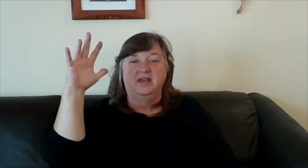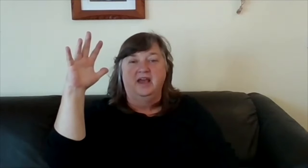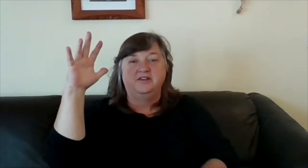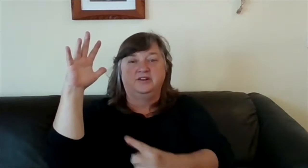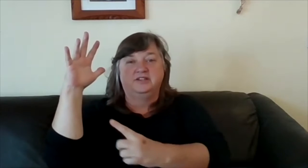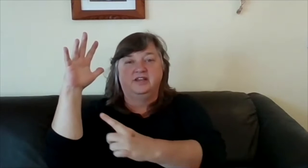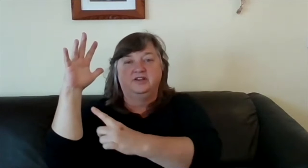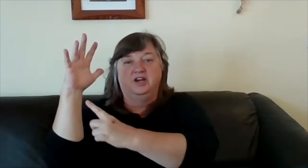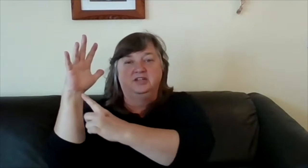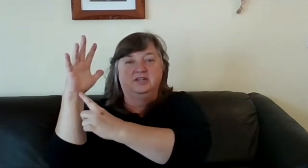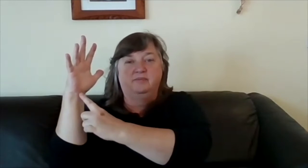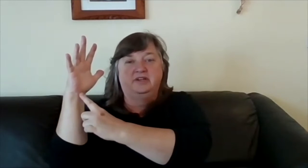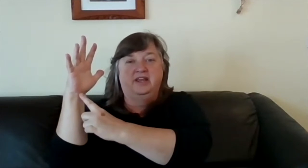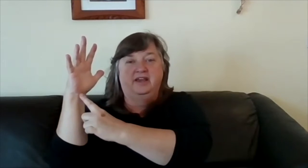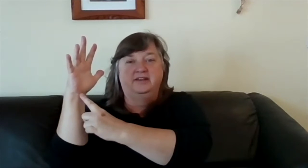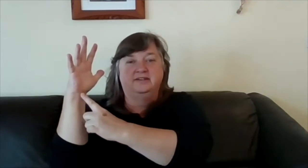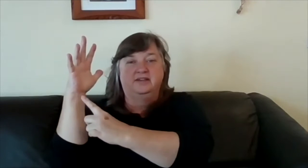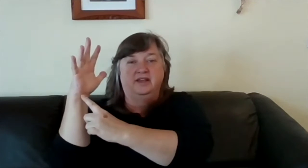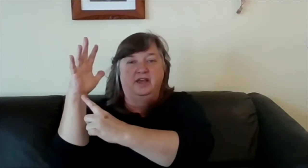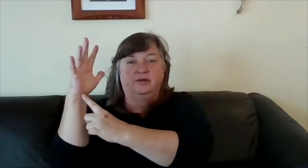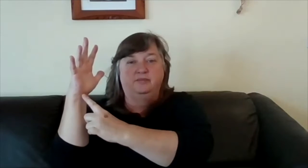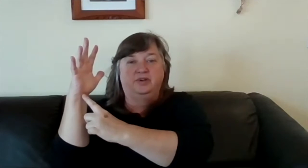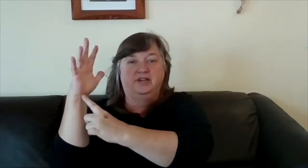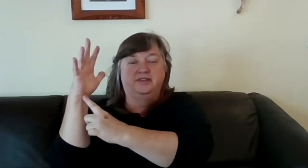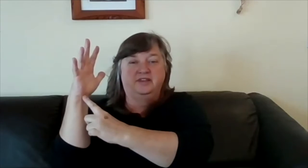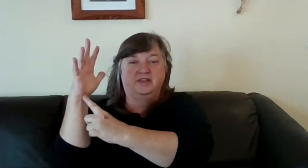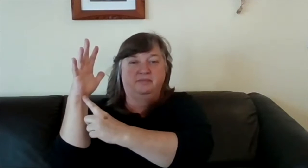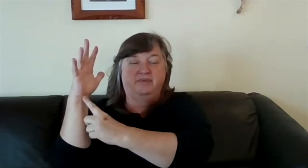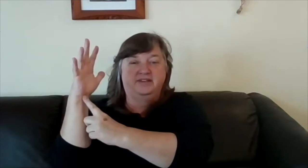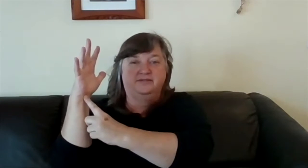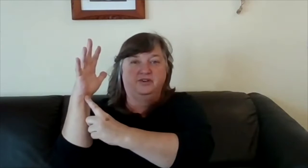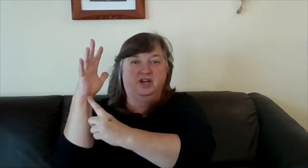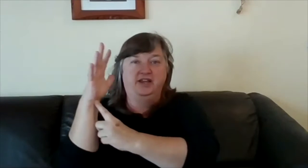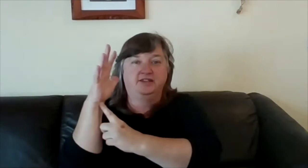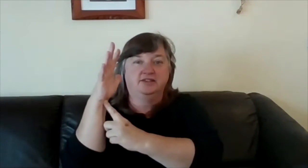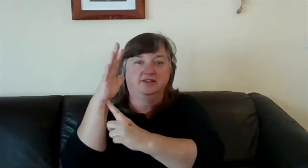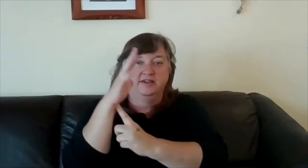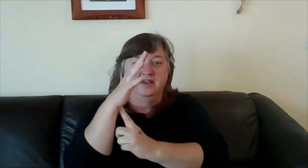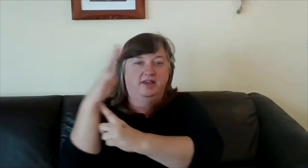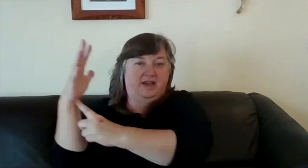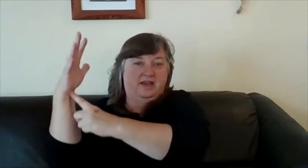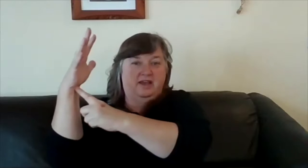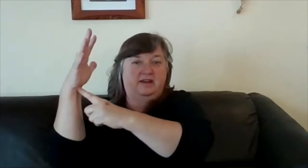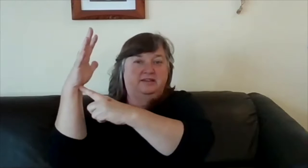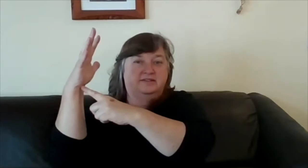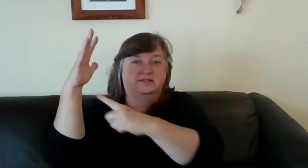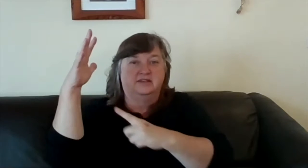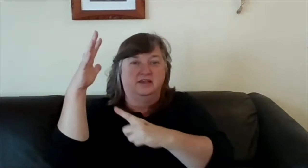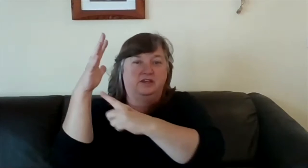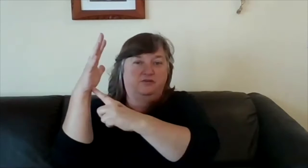And you're going to take your non-dominant hand and put it at the base of your kite. And it's your